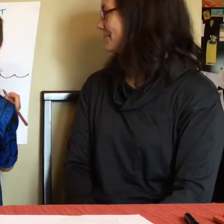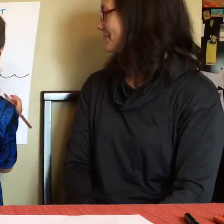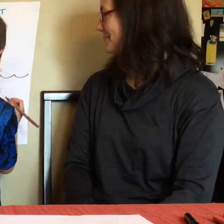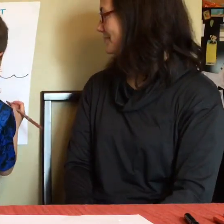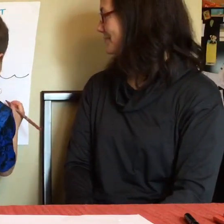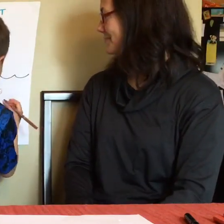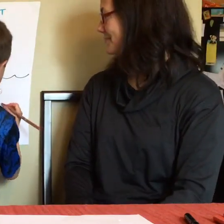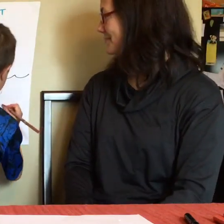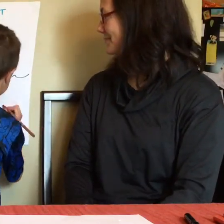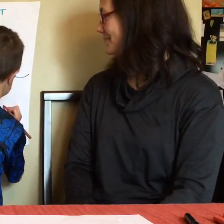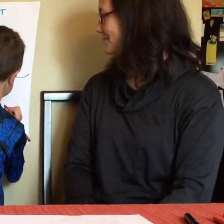So it's a rock, so.